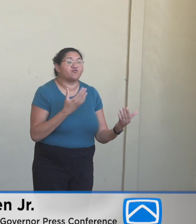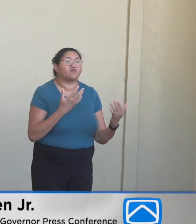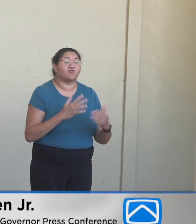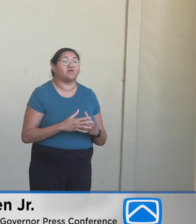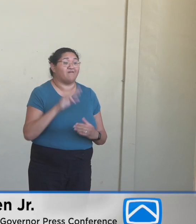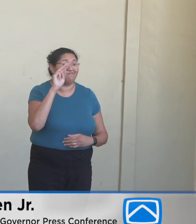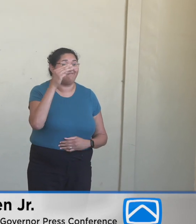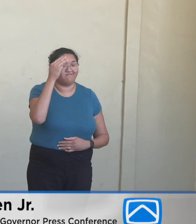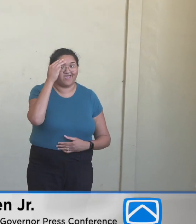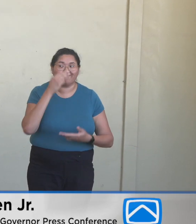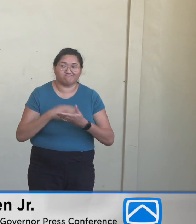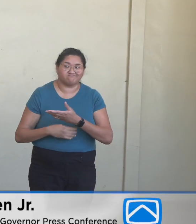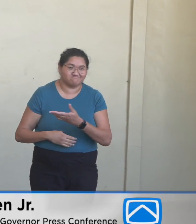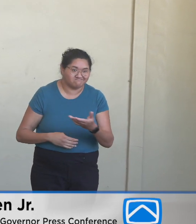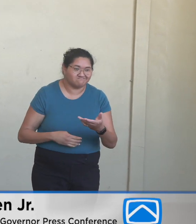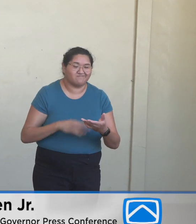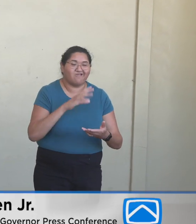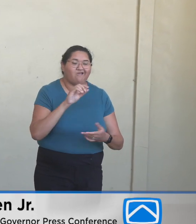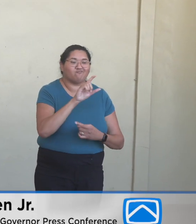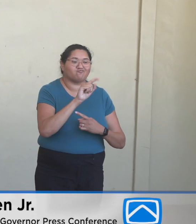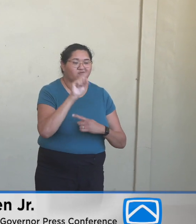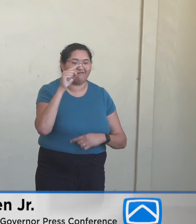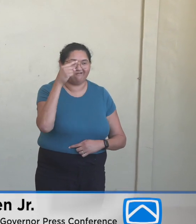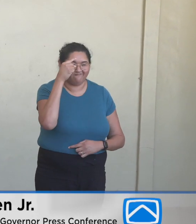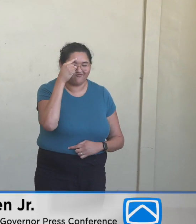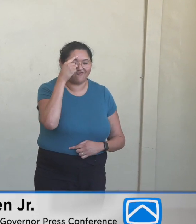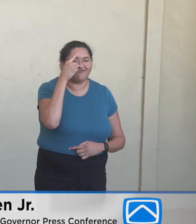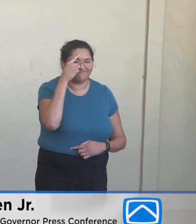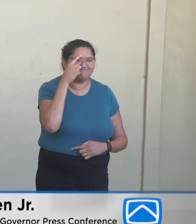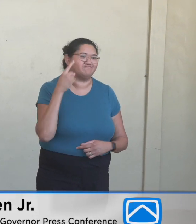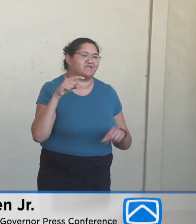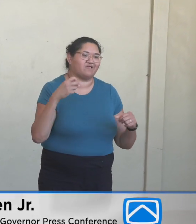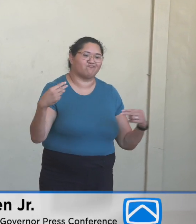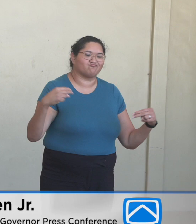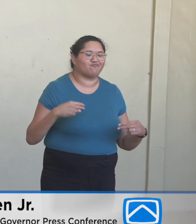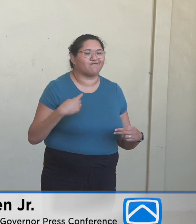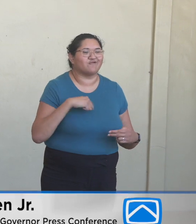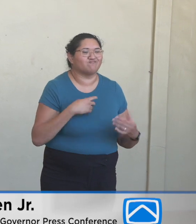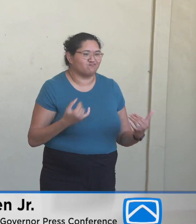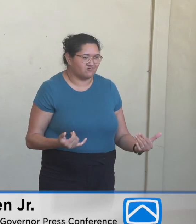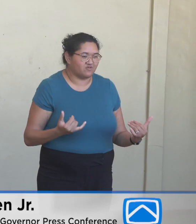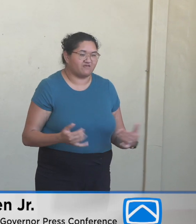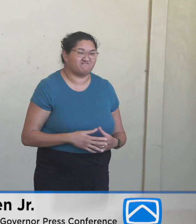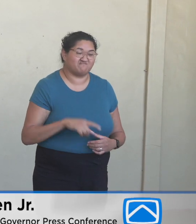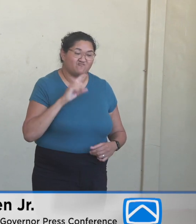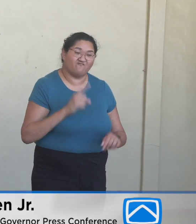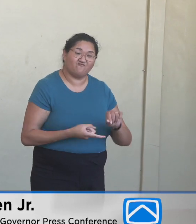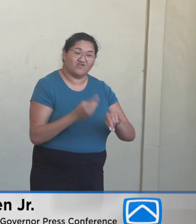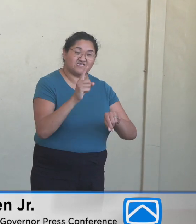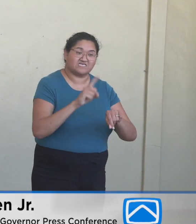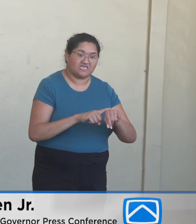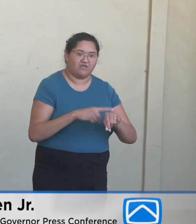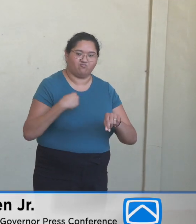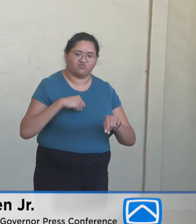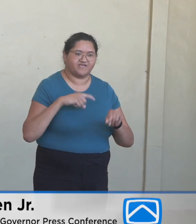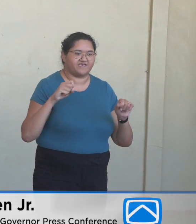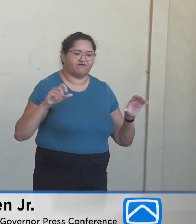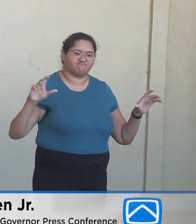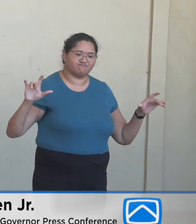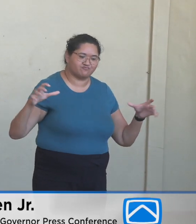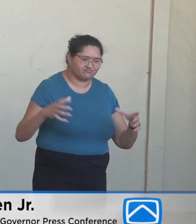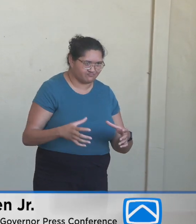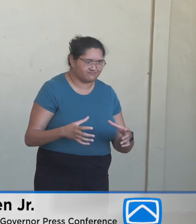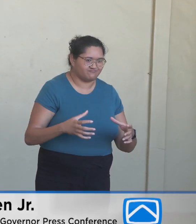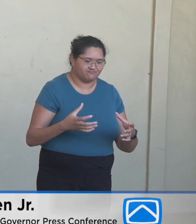the mayors and the lieutenant governor were able to join us today. This is the first time we were all able to